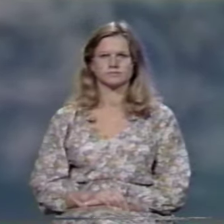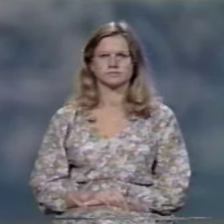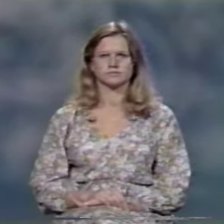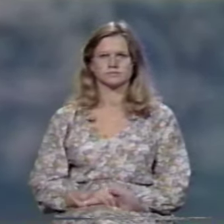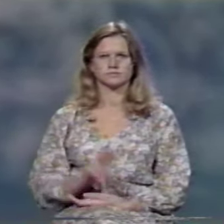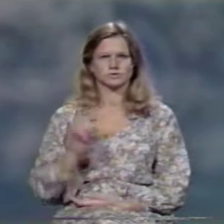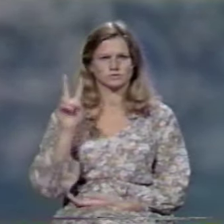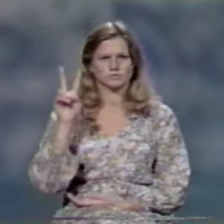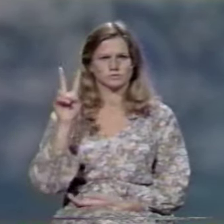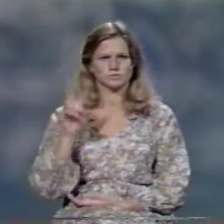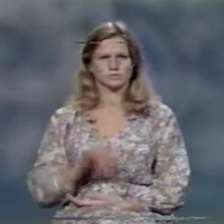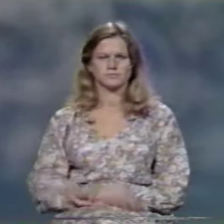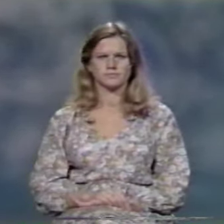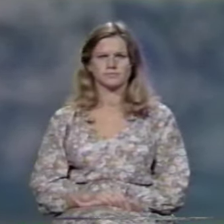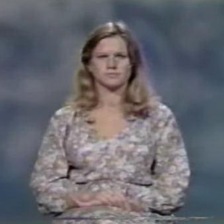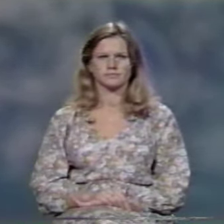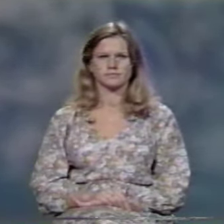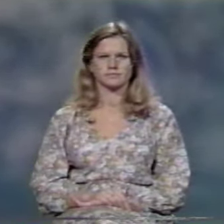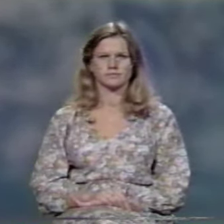2. An hour.